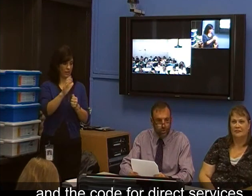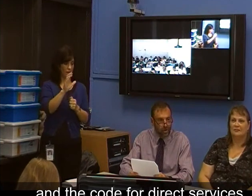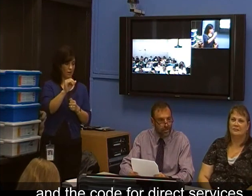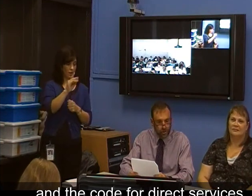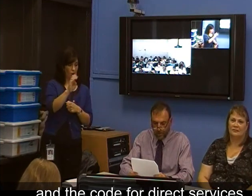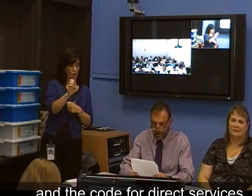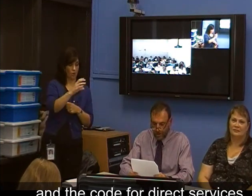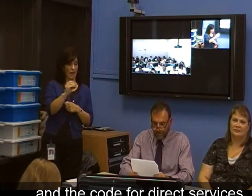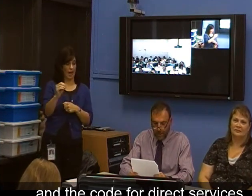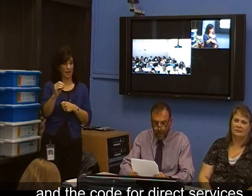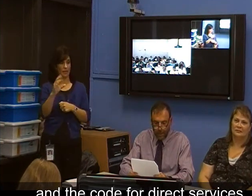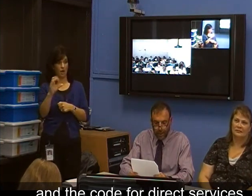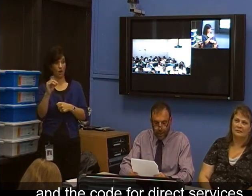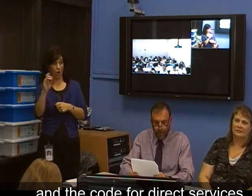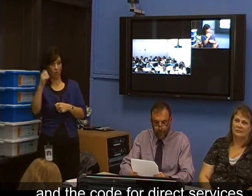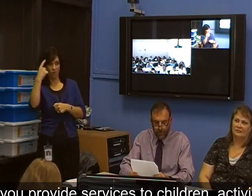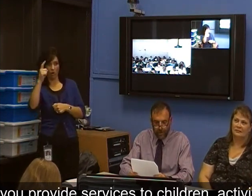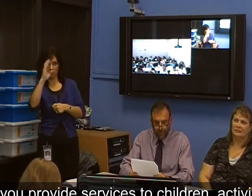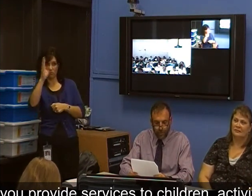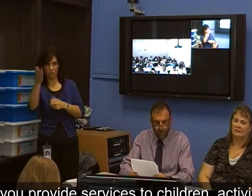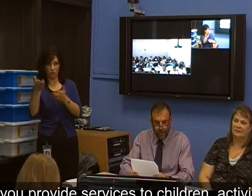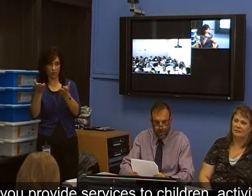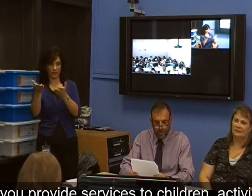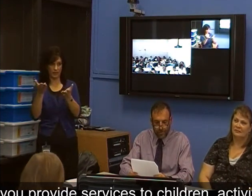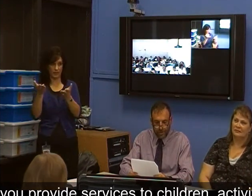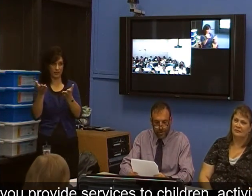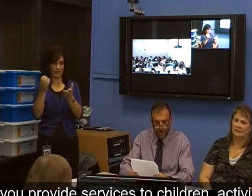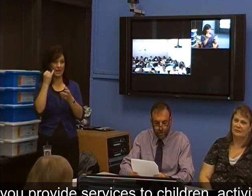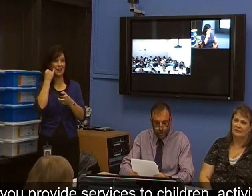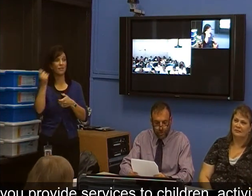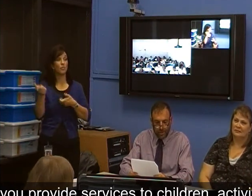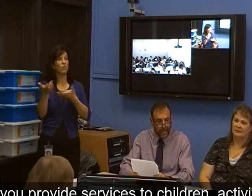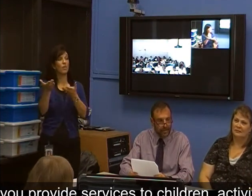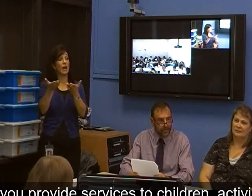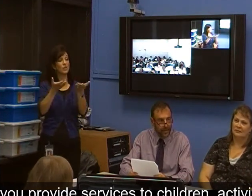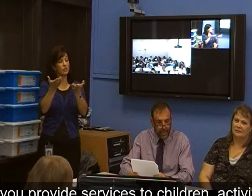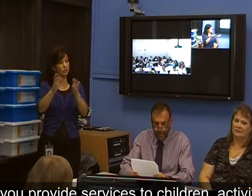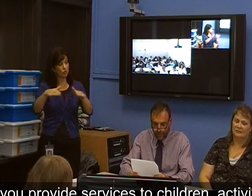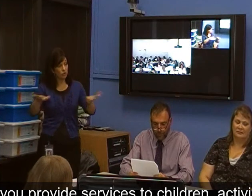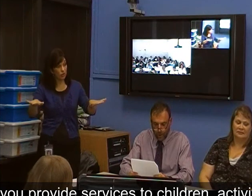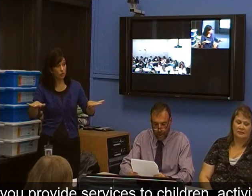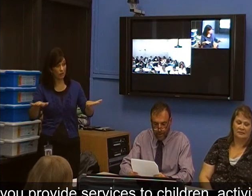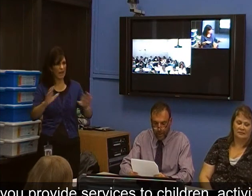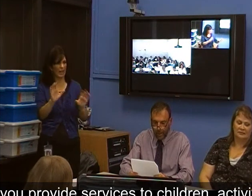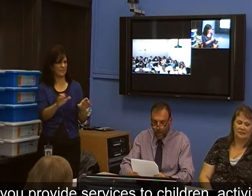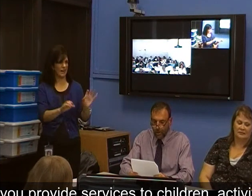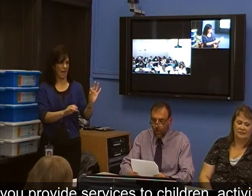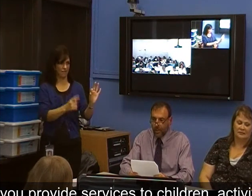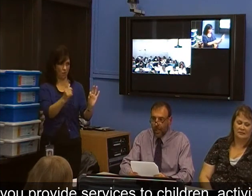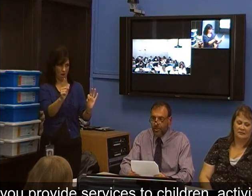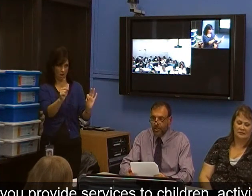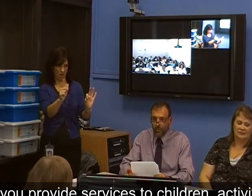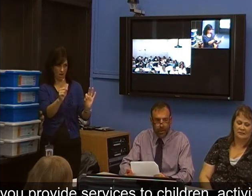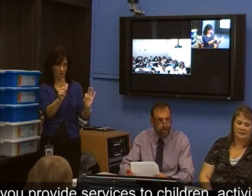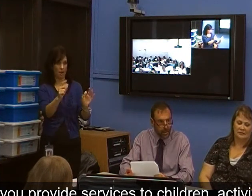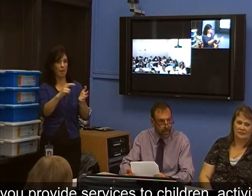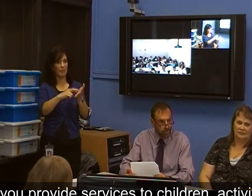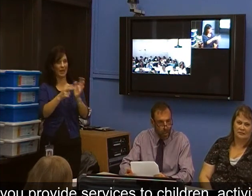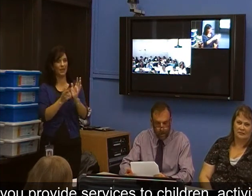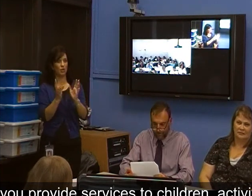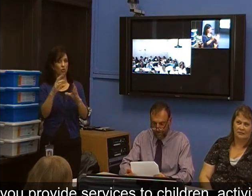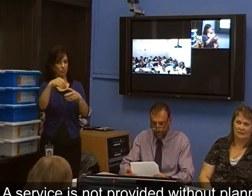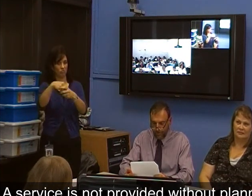direct services. If you provide services to children, activity F1, you engage in P as